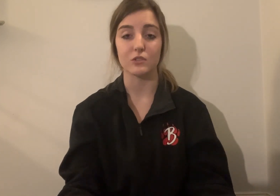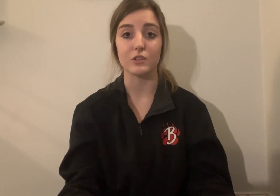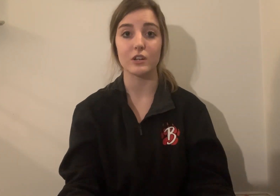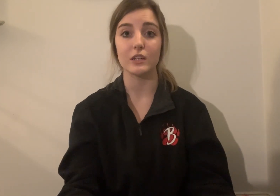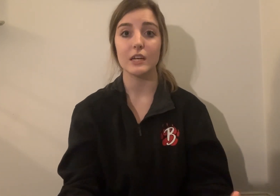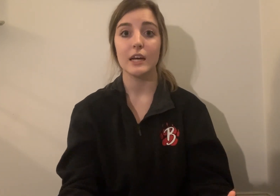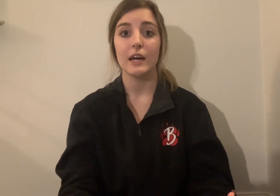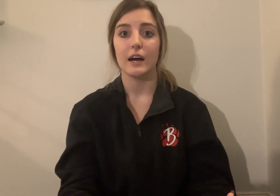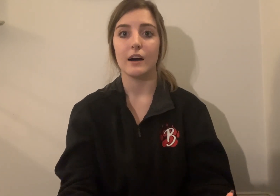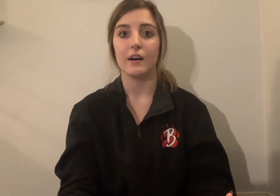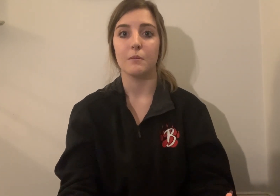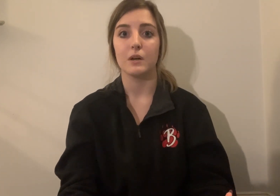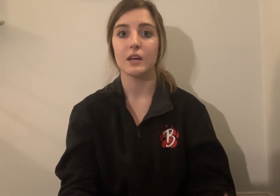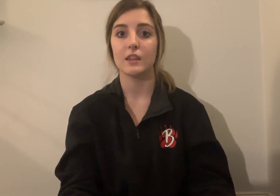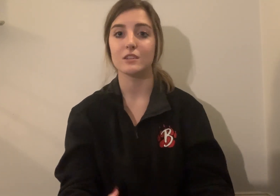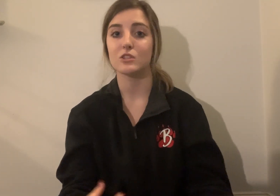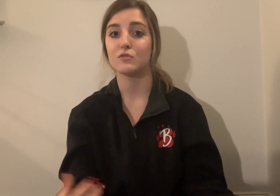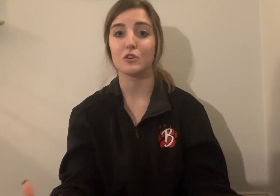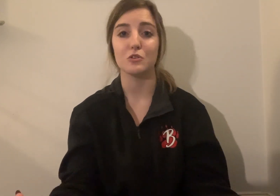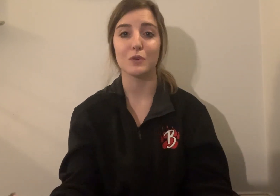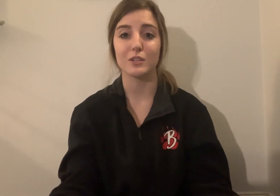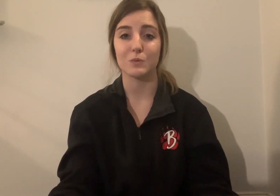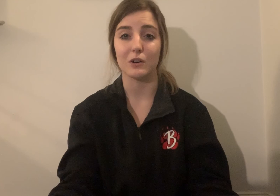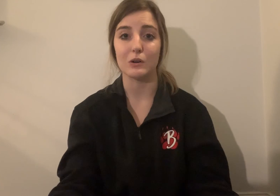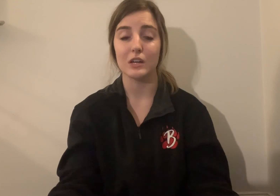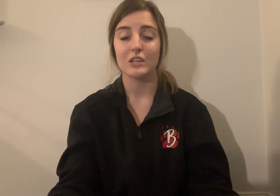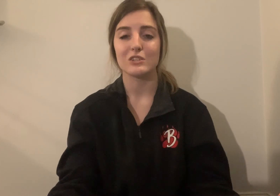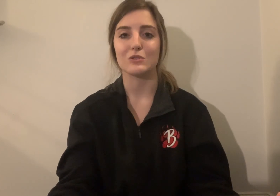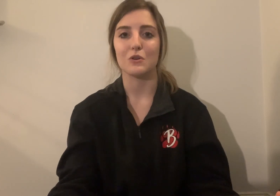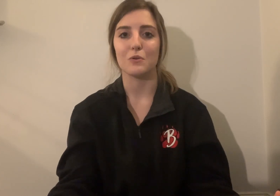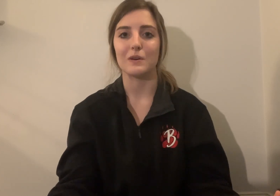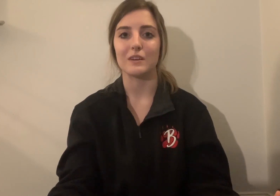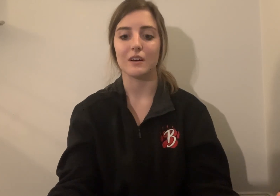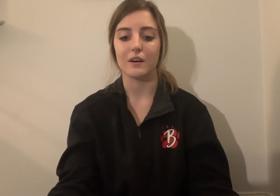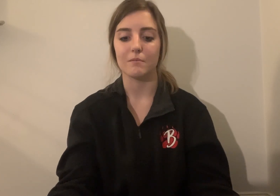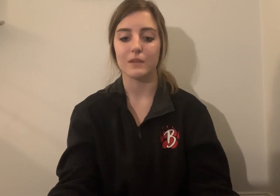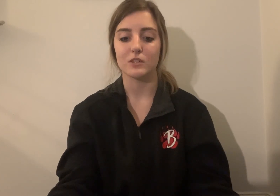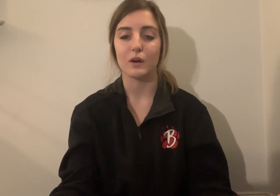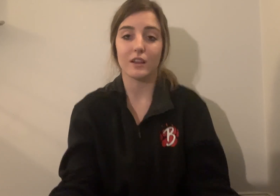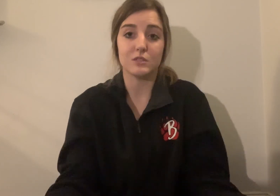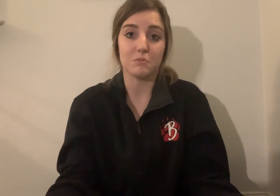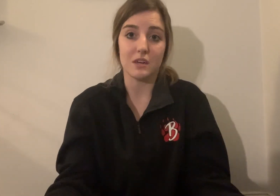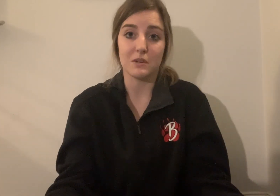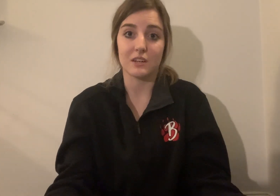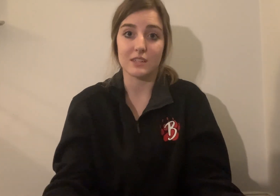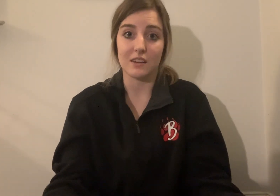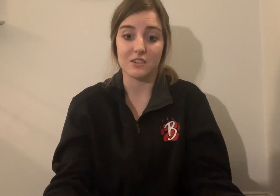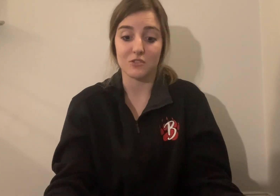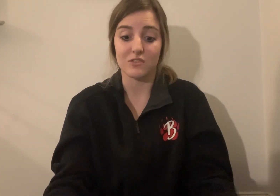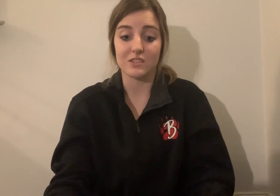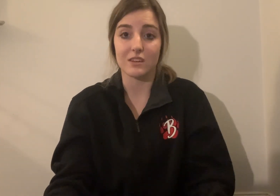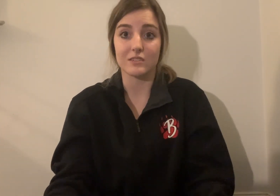learn. This is for you as well, so as well as me, because I need to learn these things as